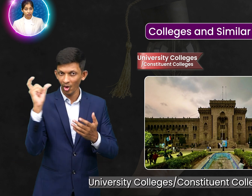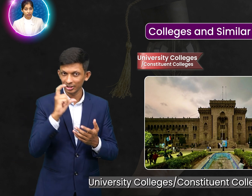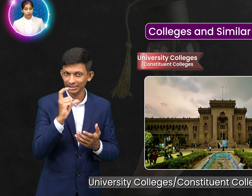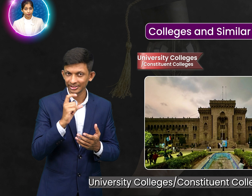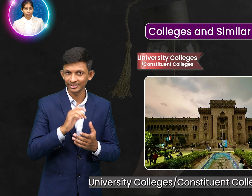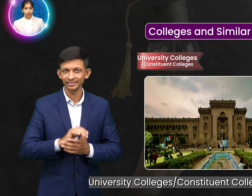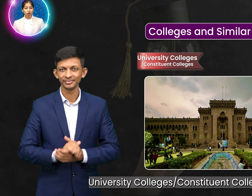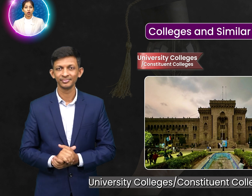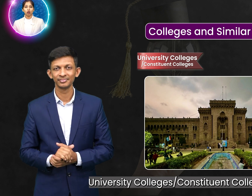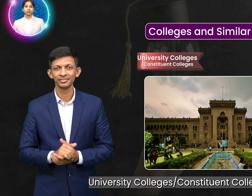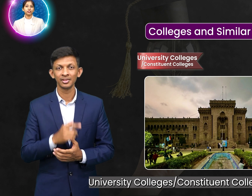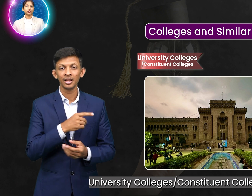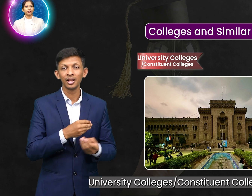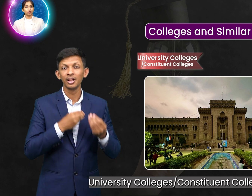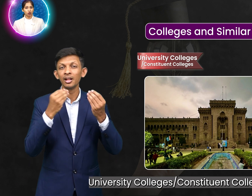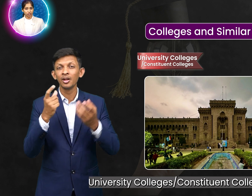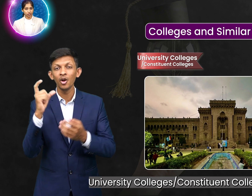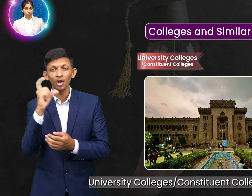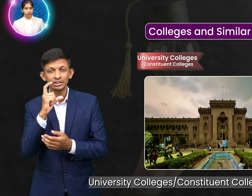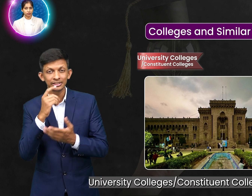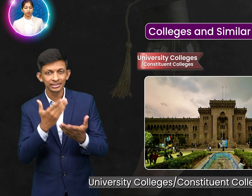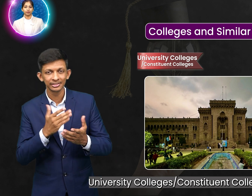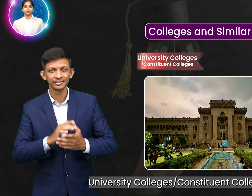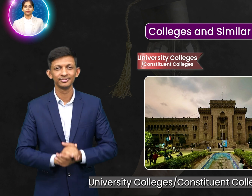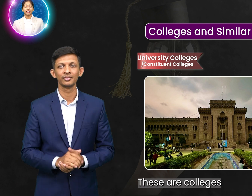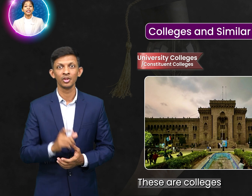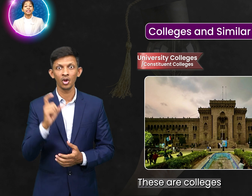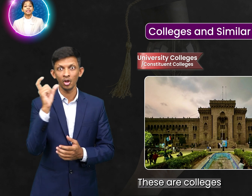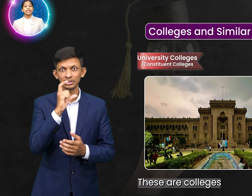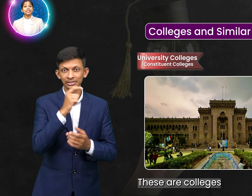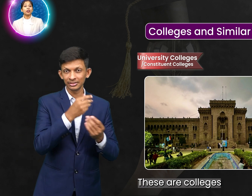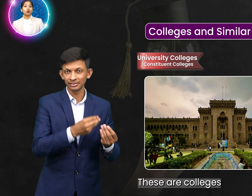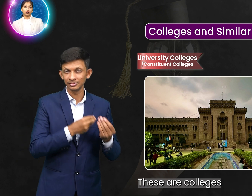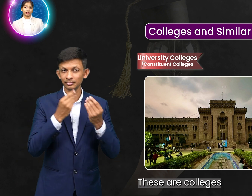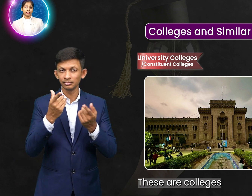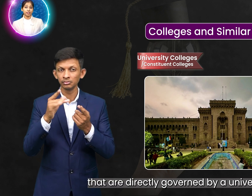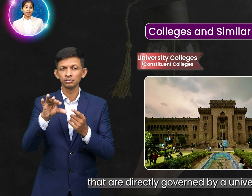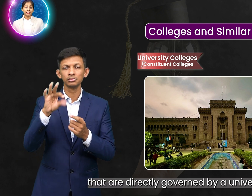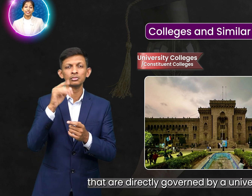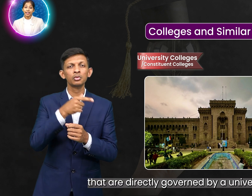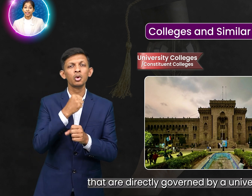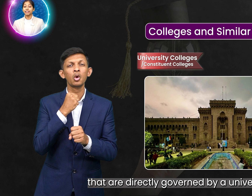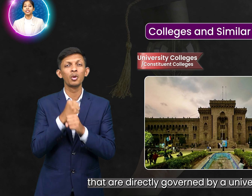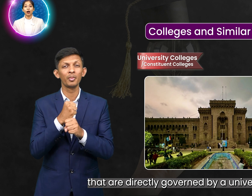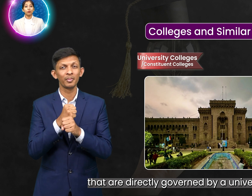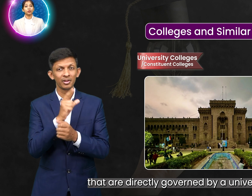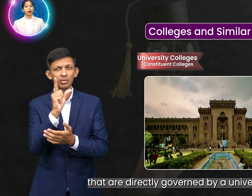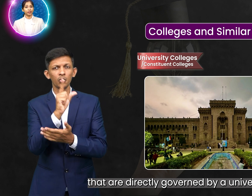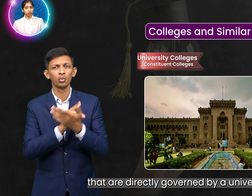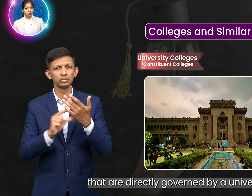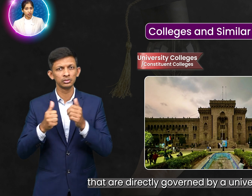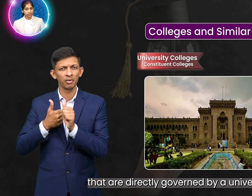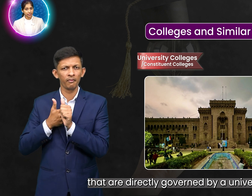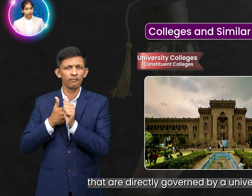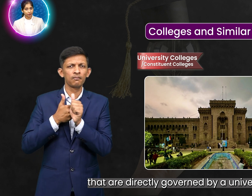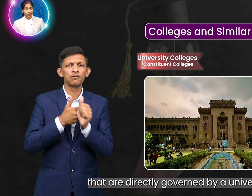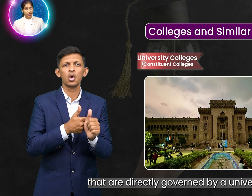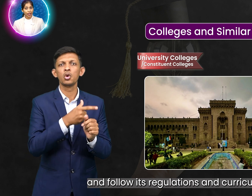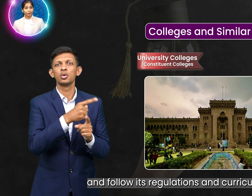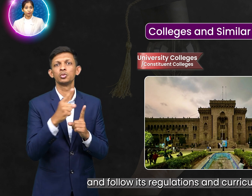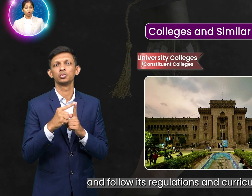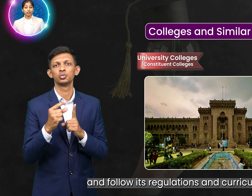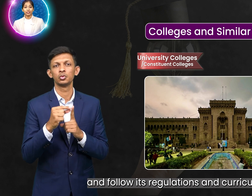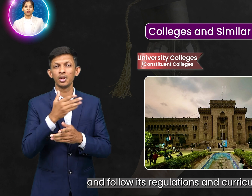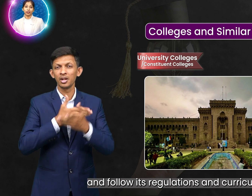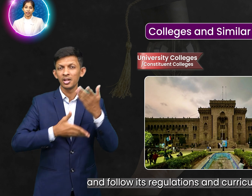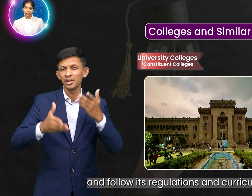university colleges, constituent colleges. These are colleges that are directly governed by a university